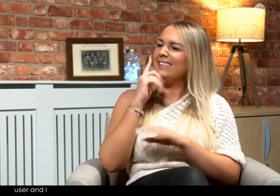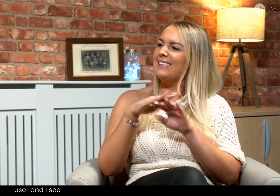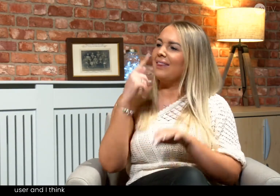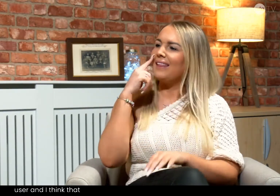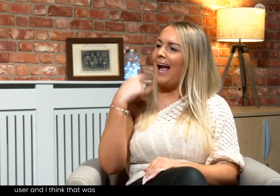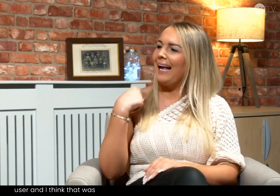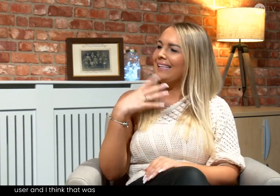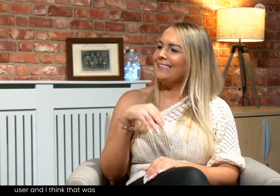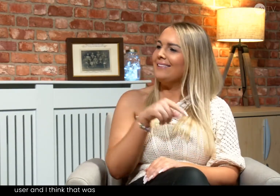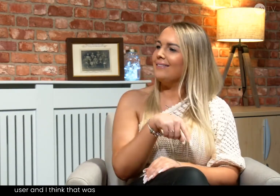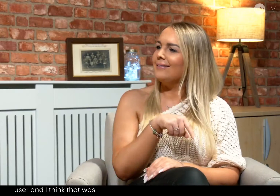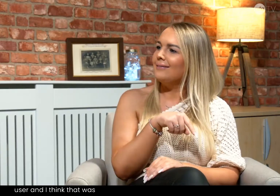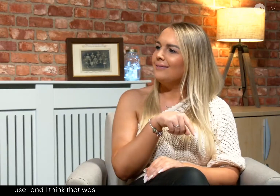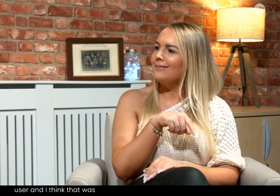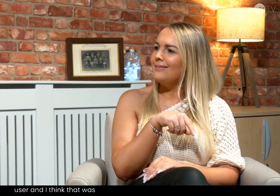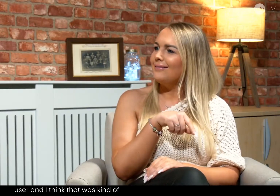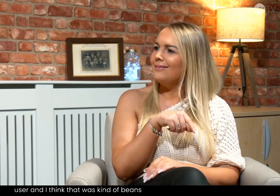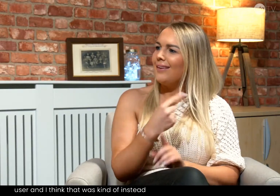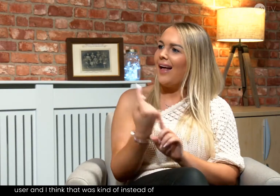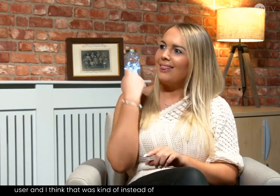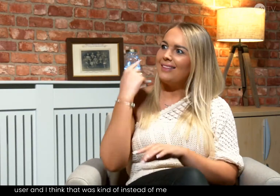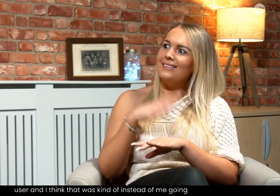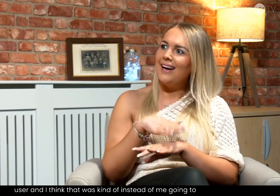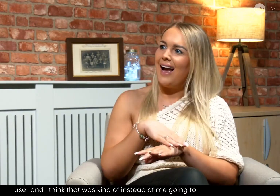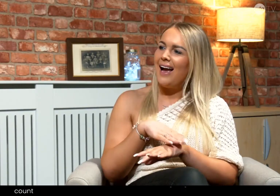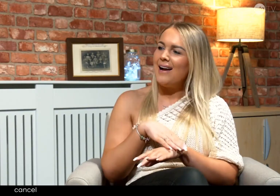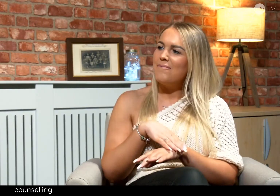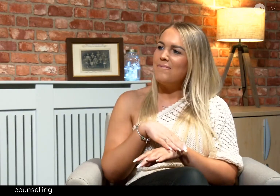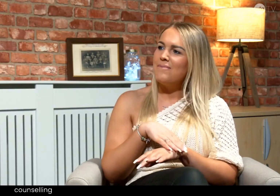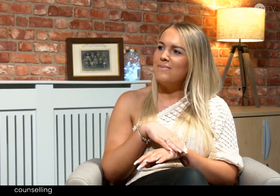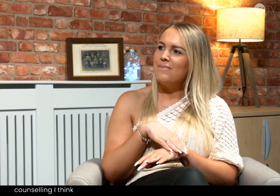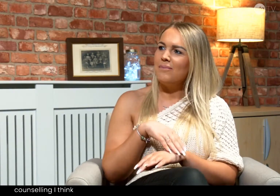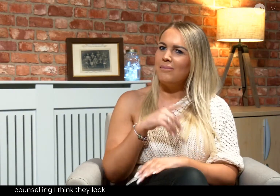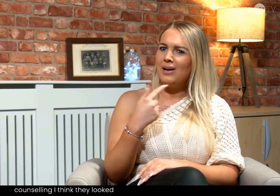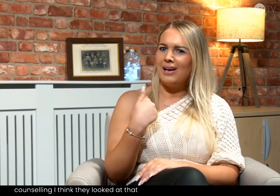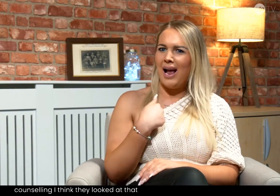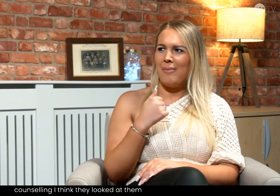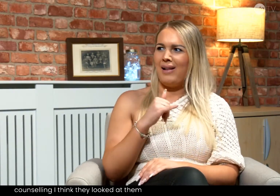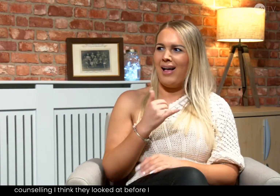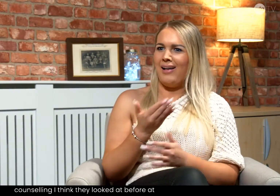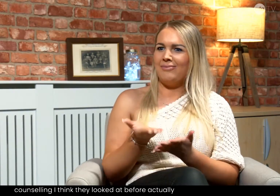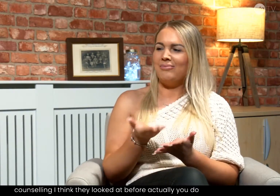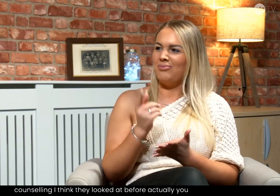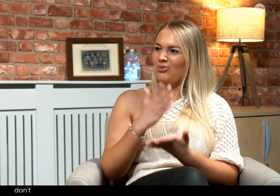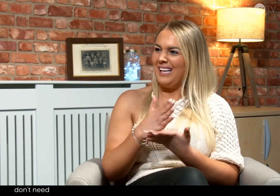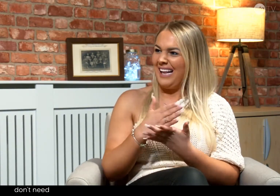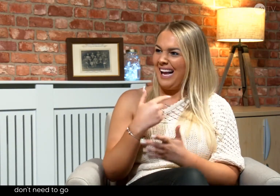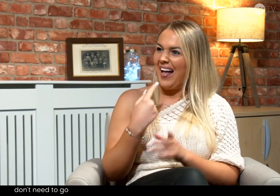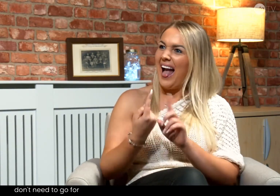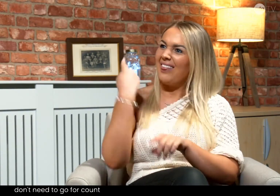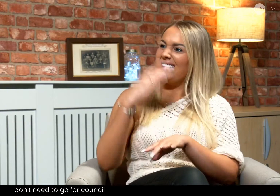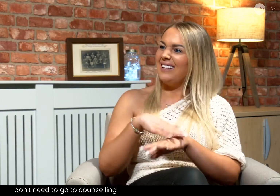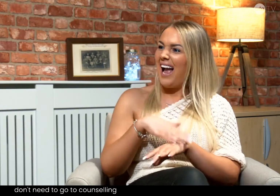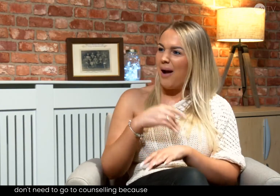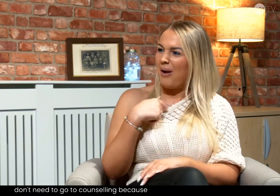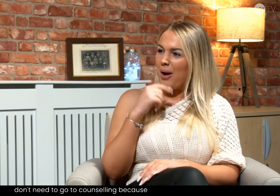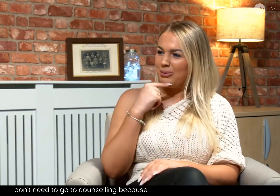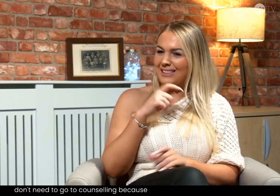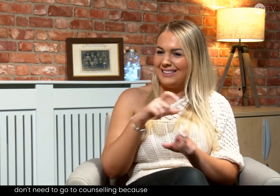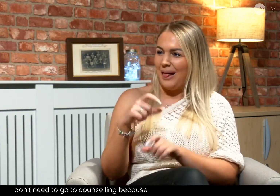kind of, instead of me going to counselling, I think they looked at that and thought, actually, you don't need to go for counselling, because I was quite a straightforward case,